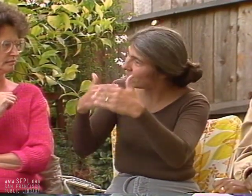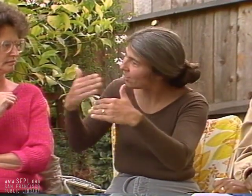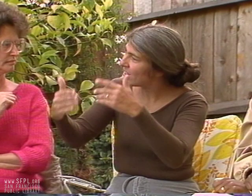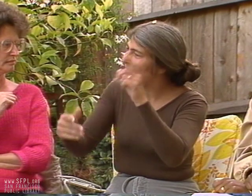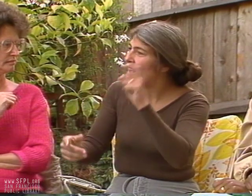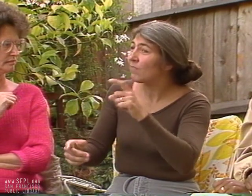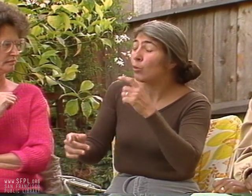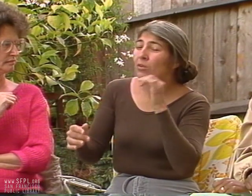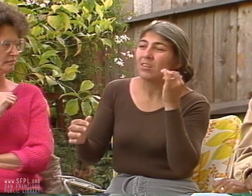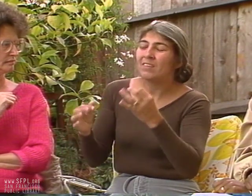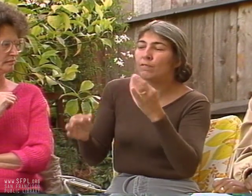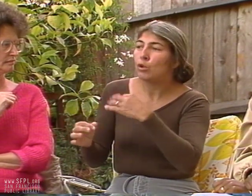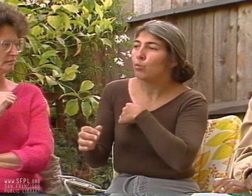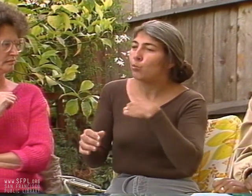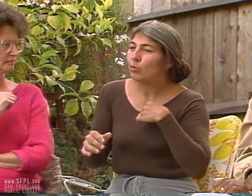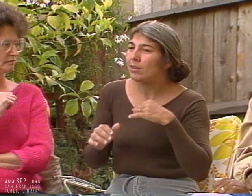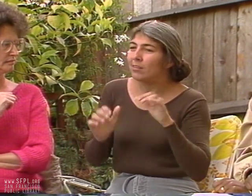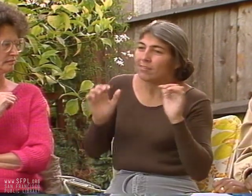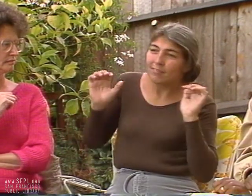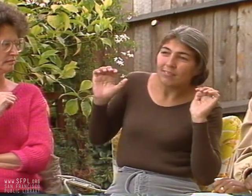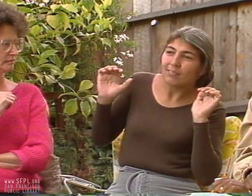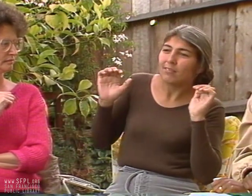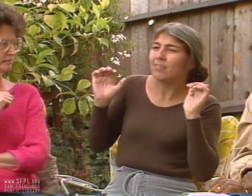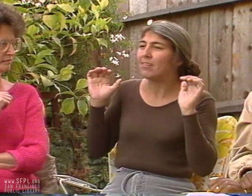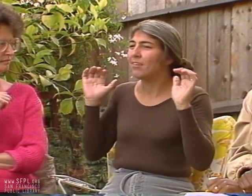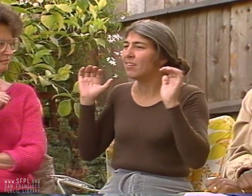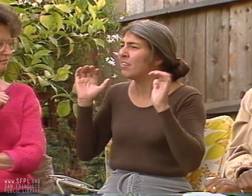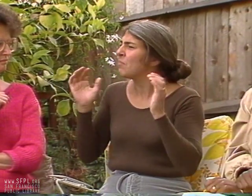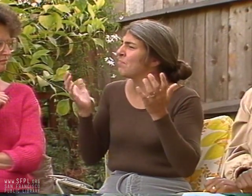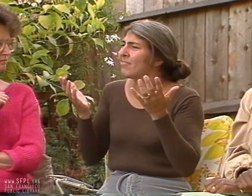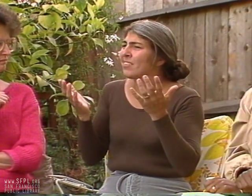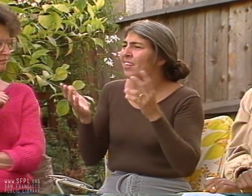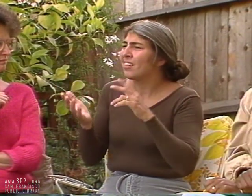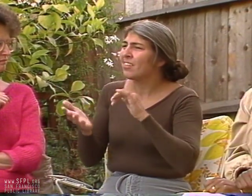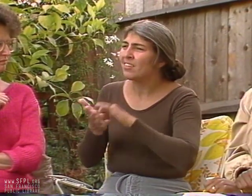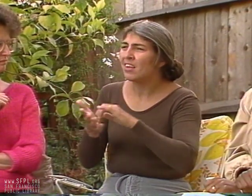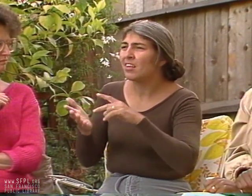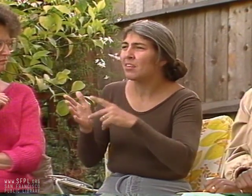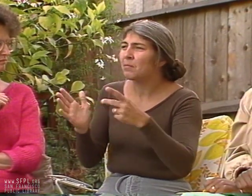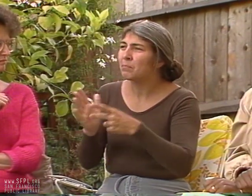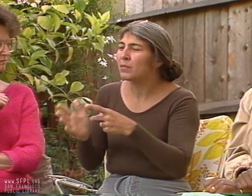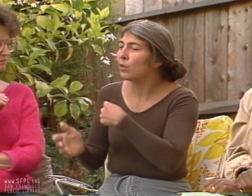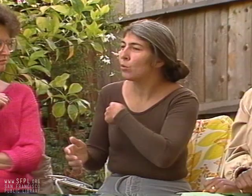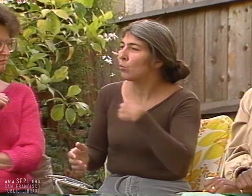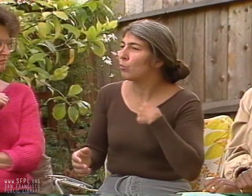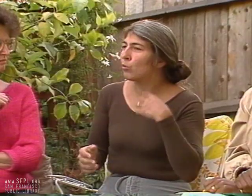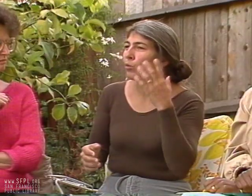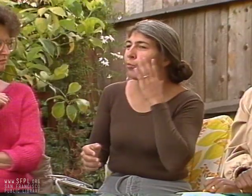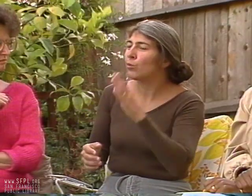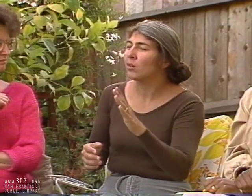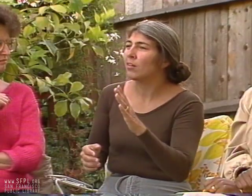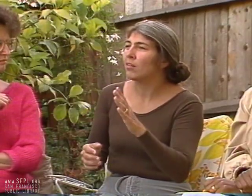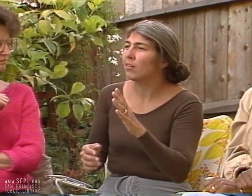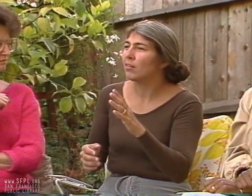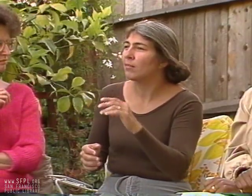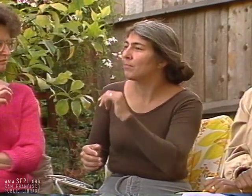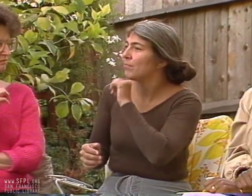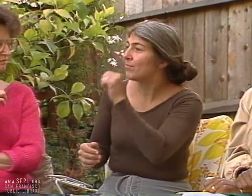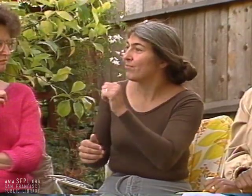it. But if we hesitate, or if we hold back, well then, we're not going to be able